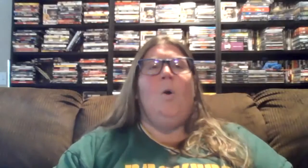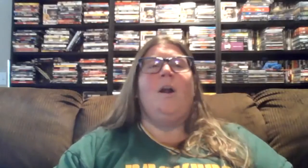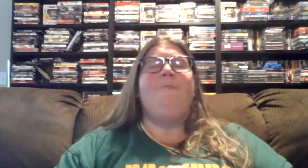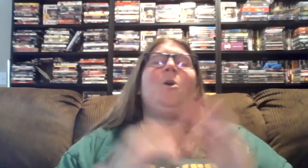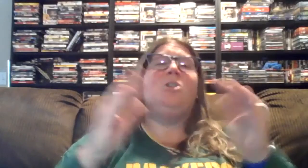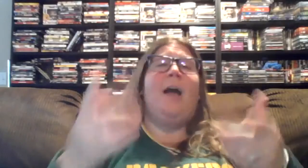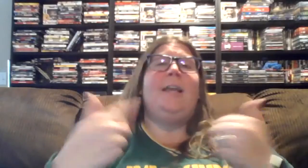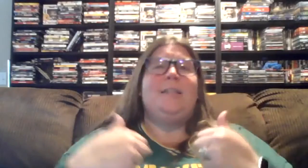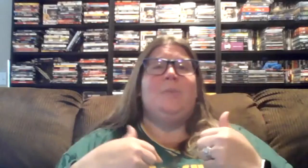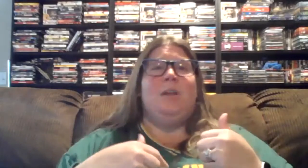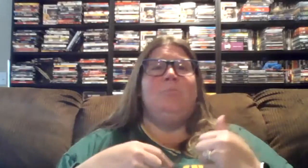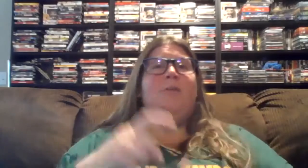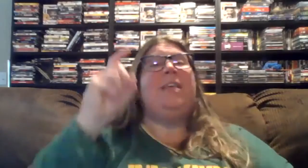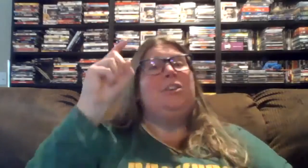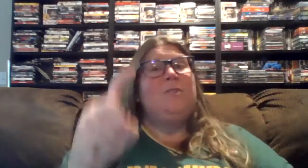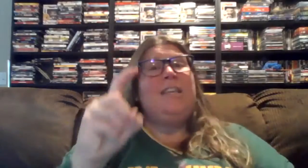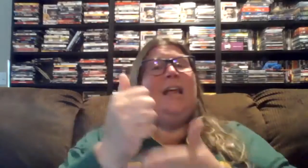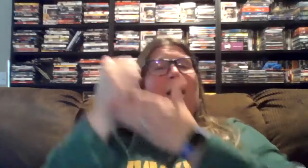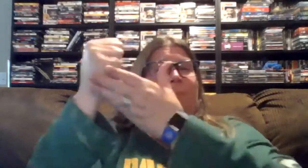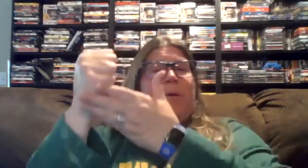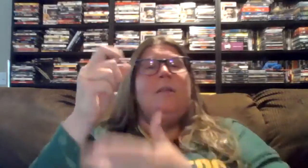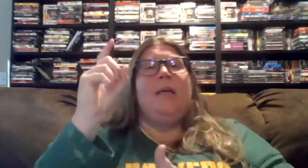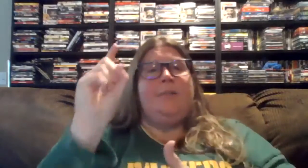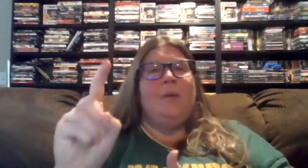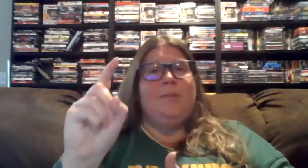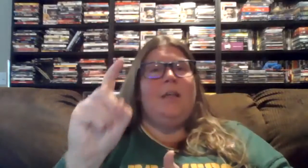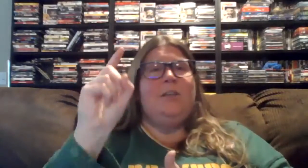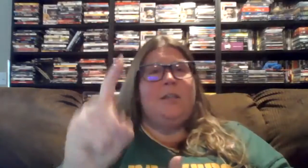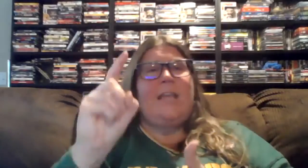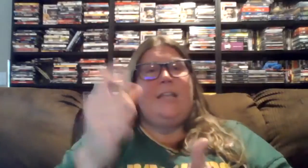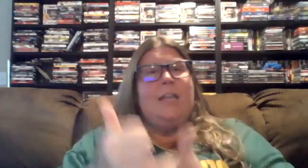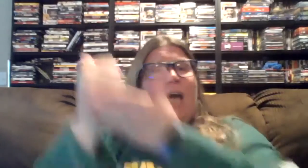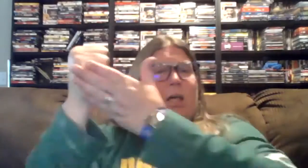you. Or if you're trying to get someone to come over, you say you need help. Like, You need help. help.